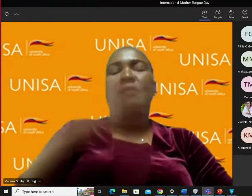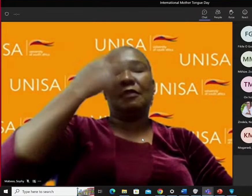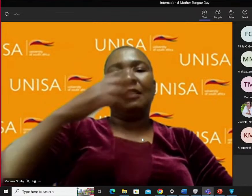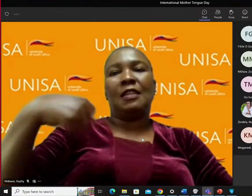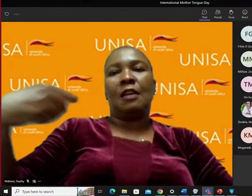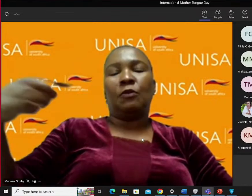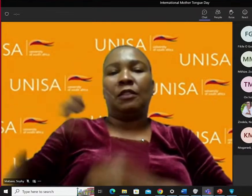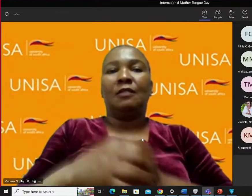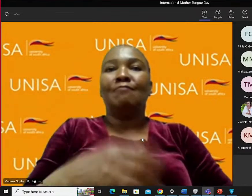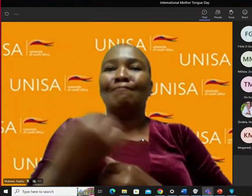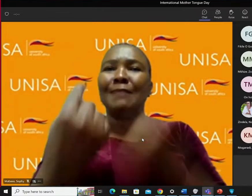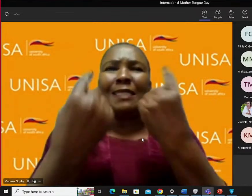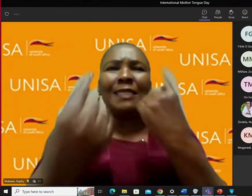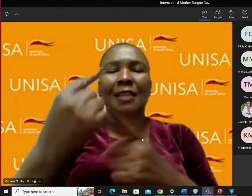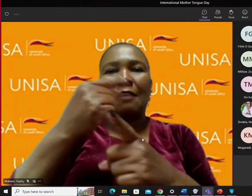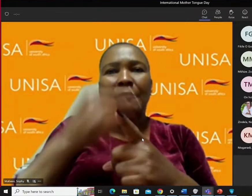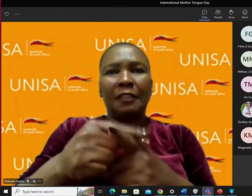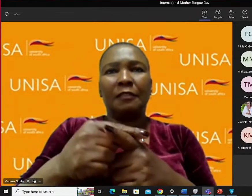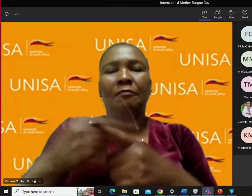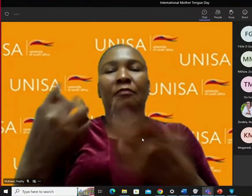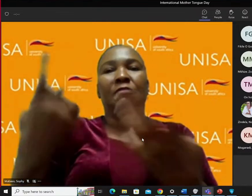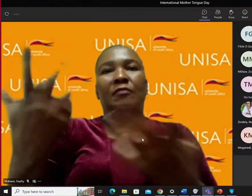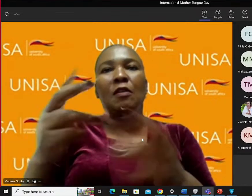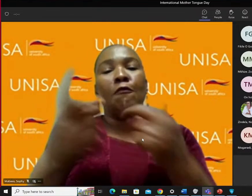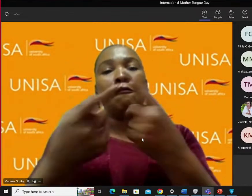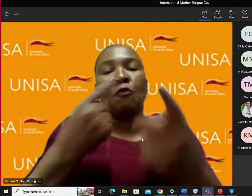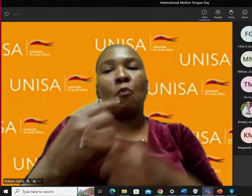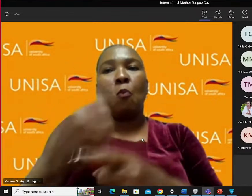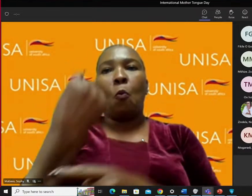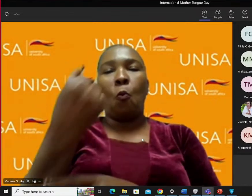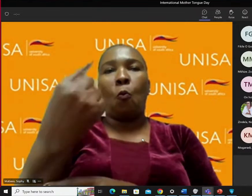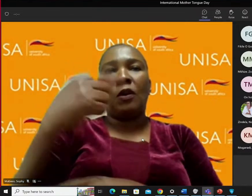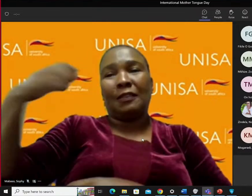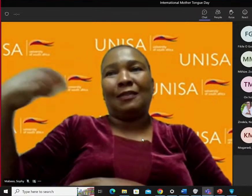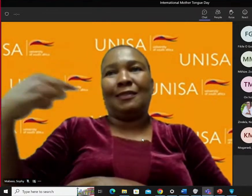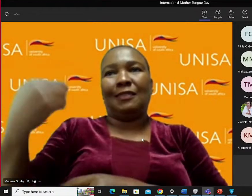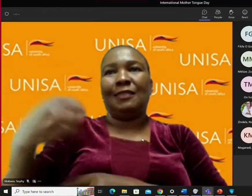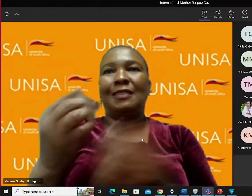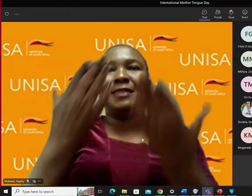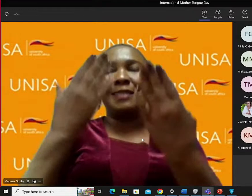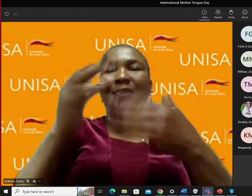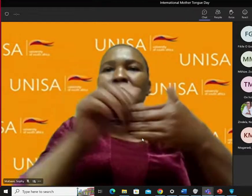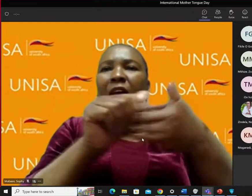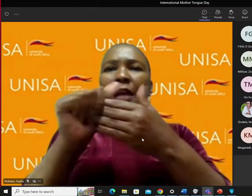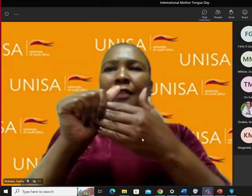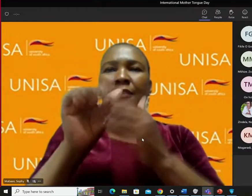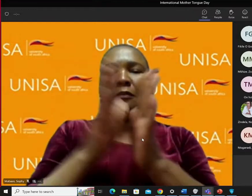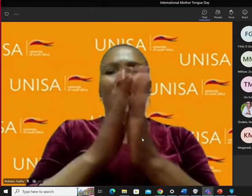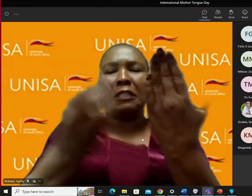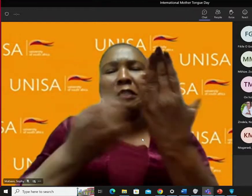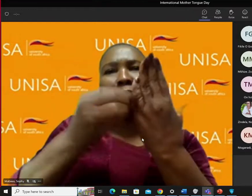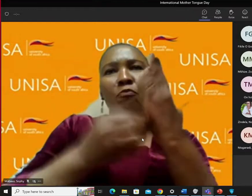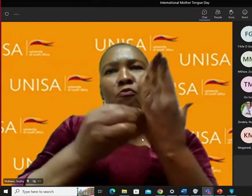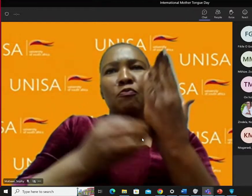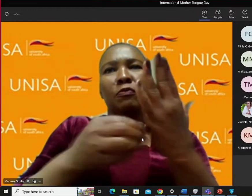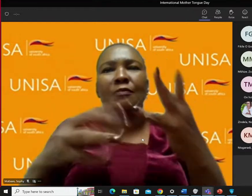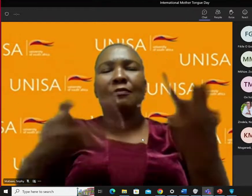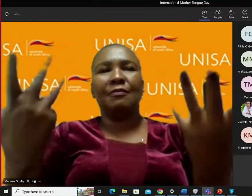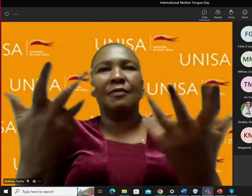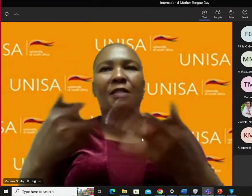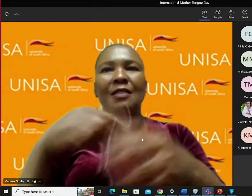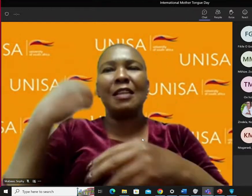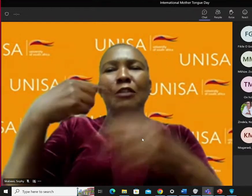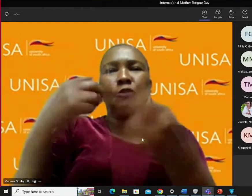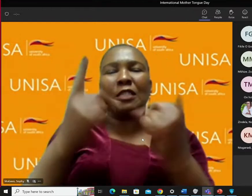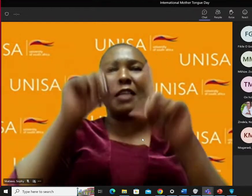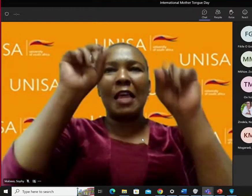Each term was taken from linguistics study guides, linguistics textbooks, or seen by language experts